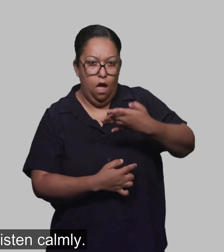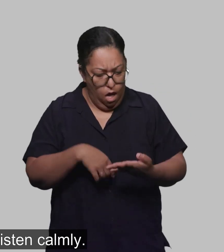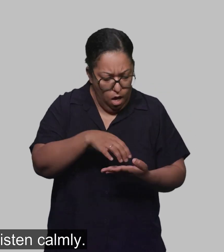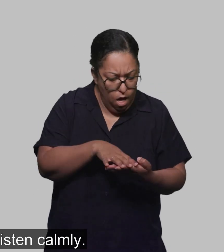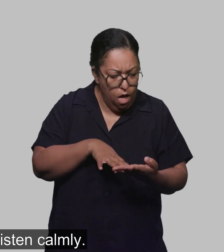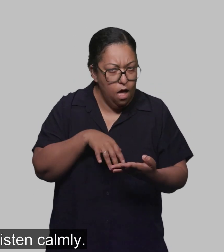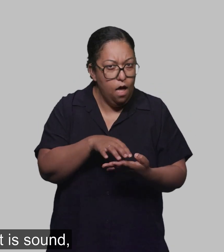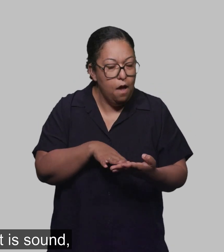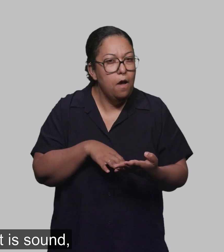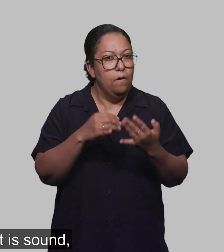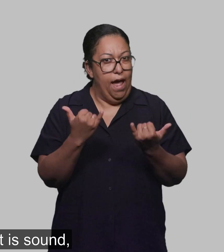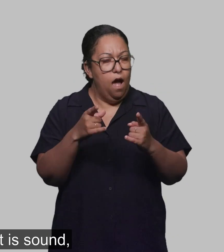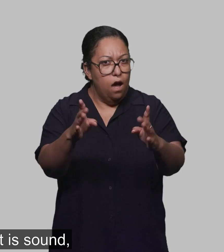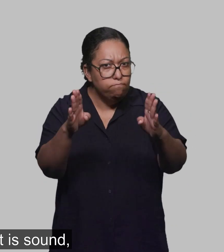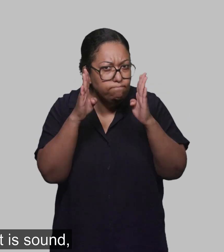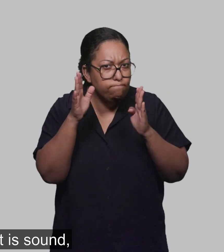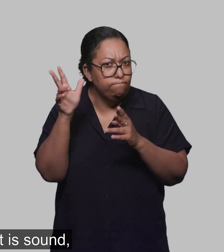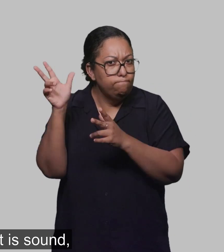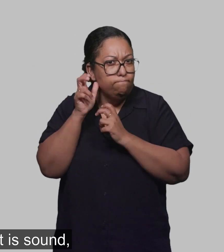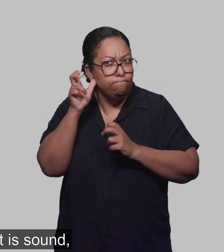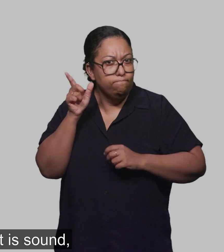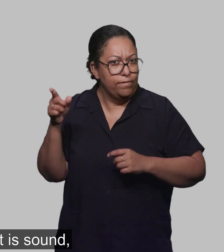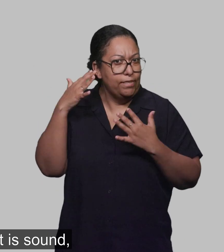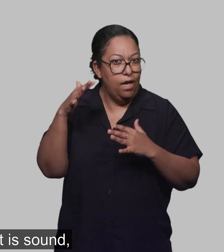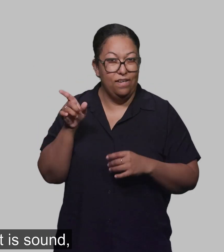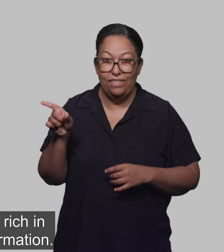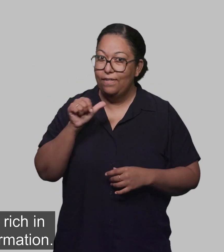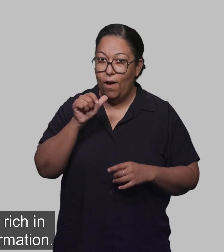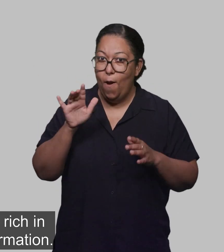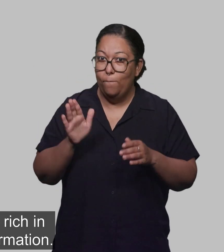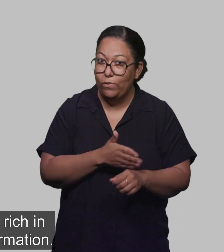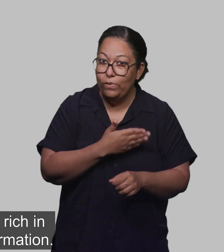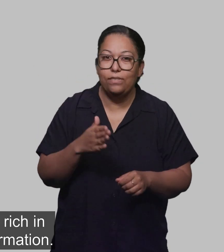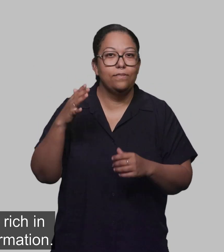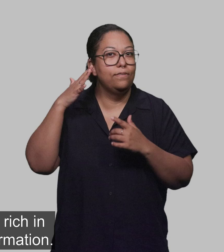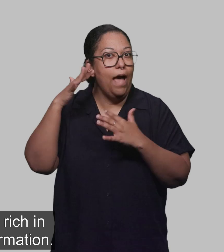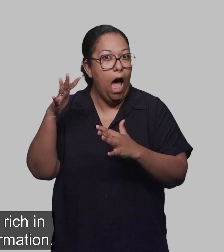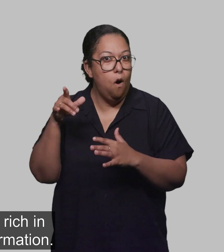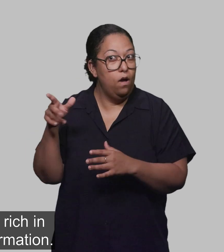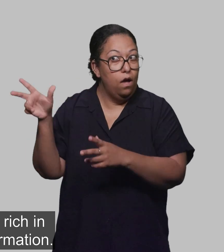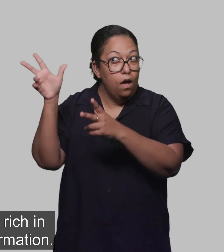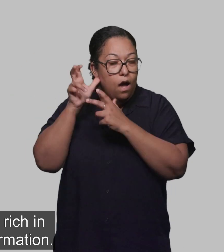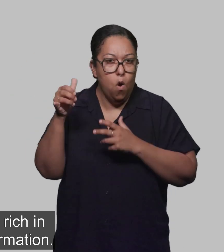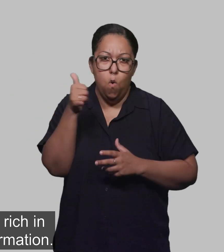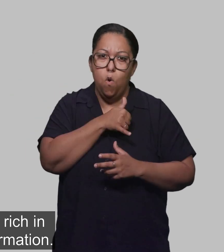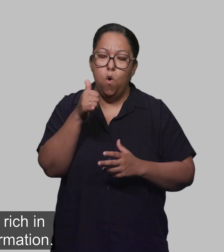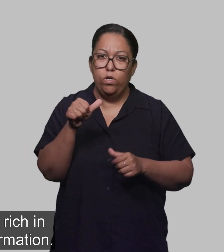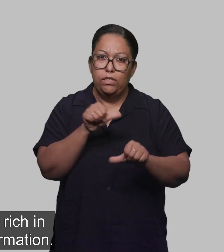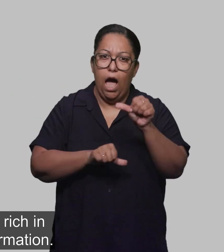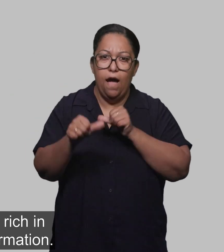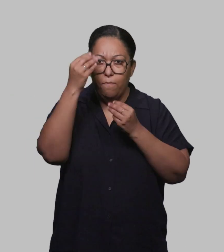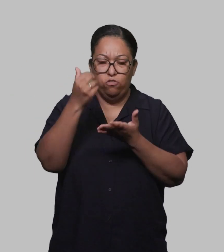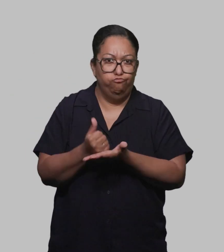listen calmly. It is not music, it is sound, and it's very rich in scientific